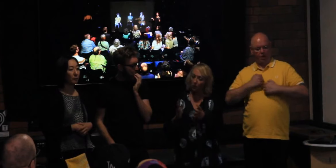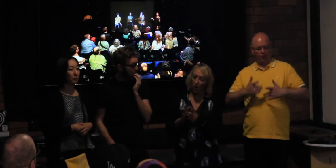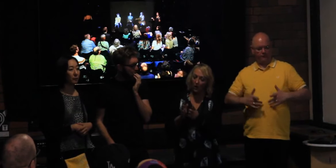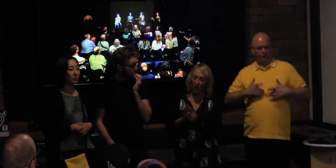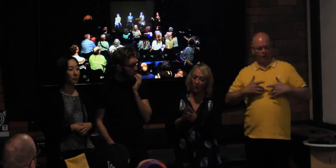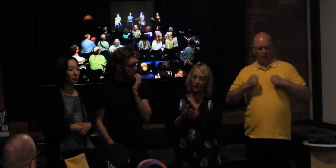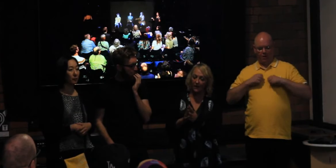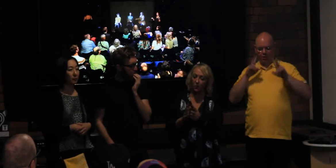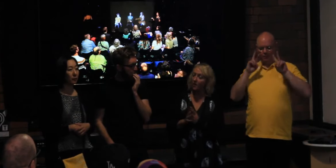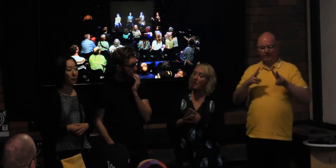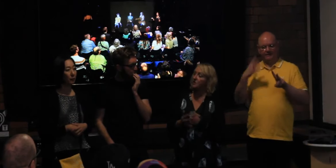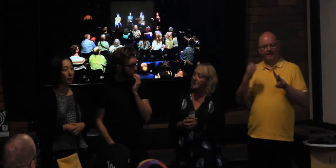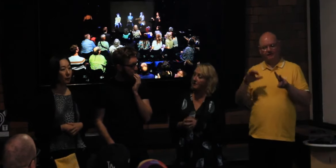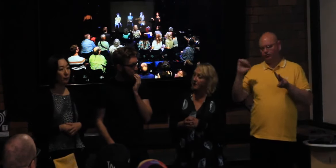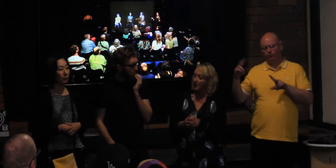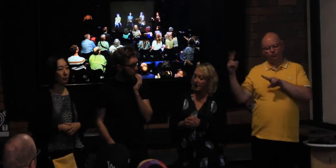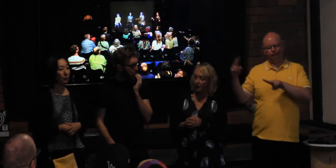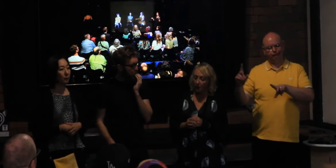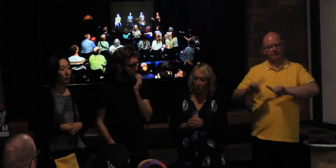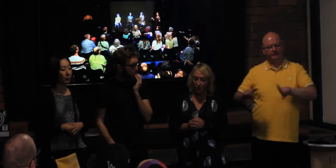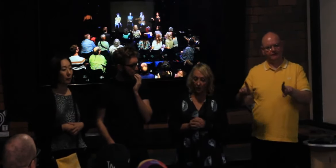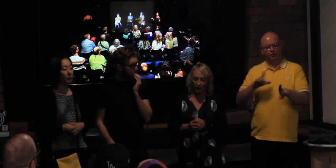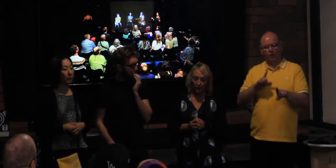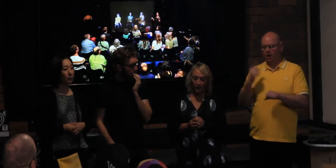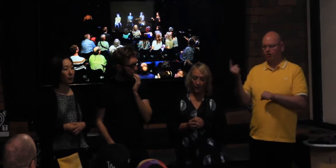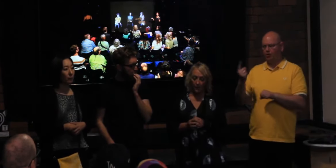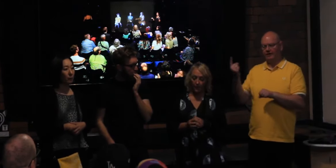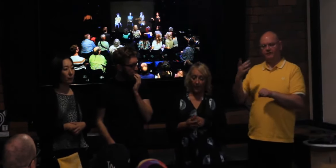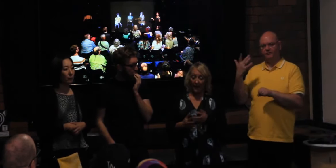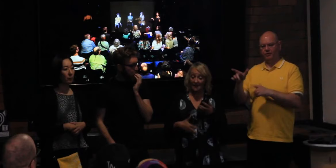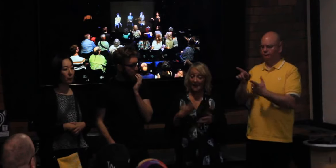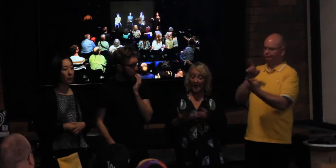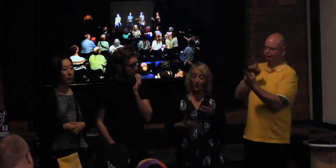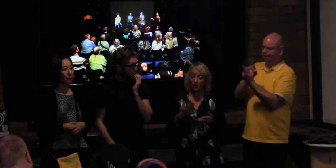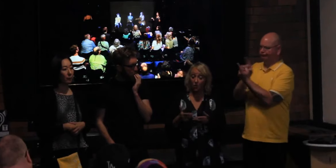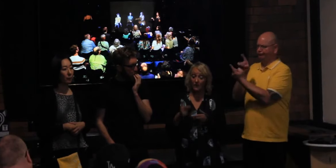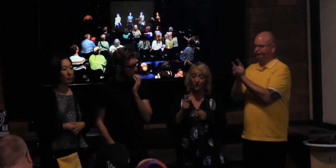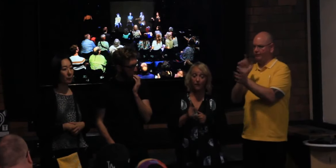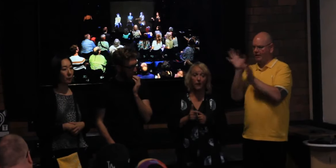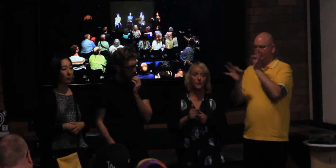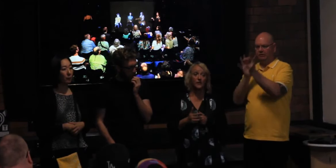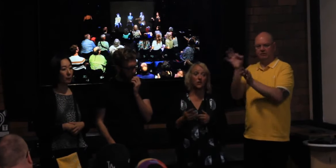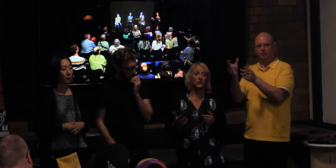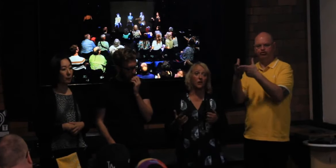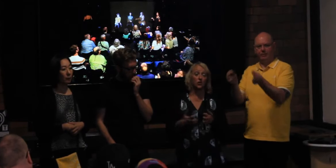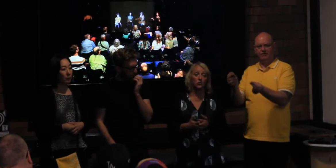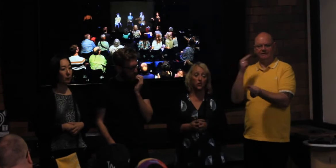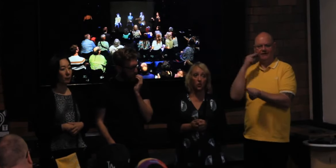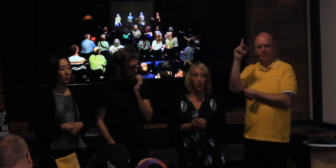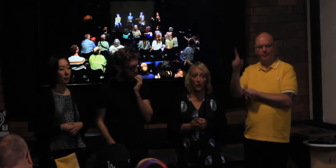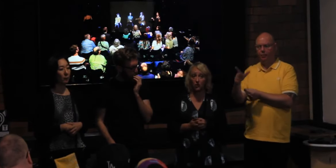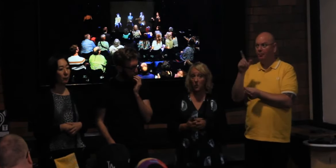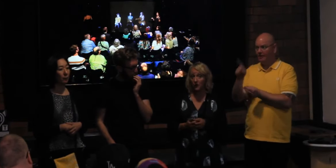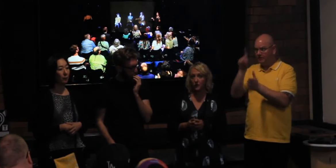And you've worked closely with those deaf hibakusha in telling the stories. The films that Chisato